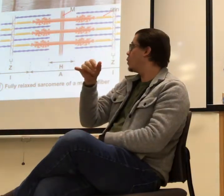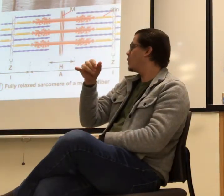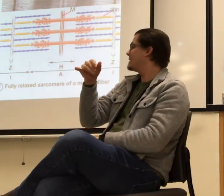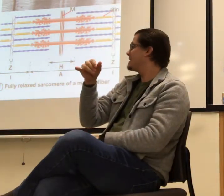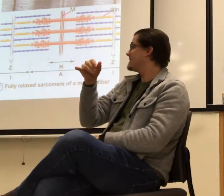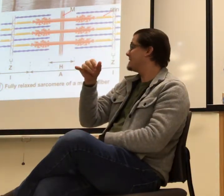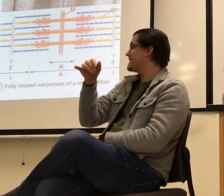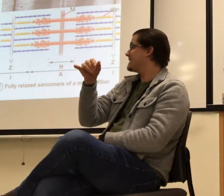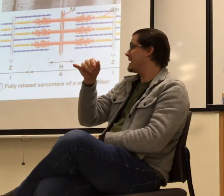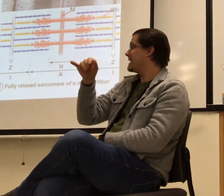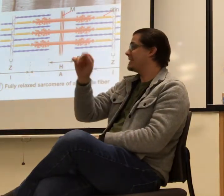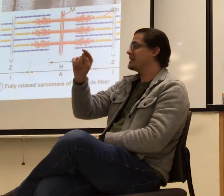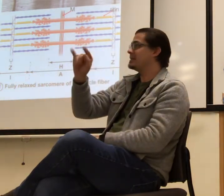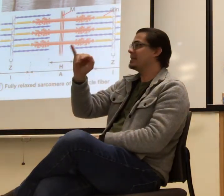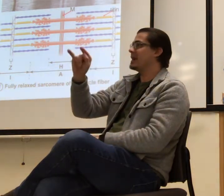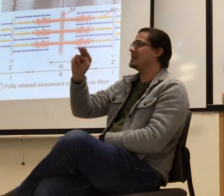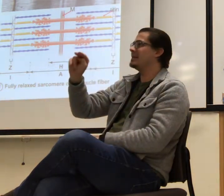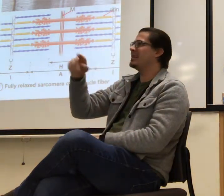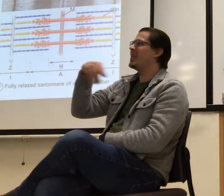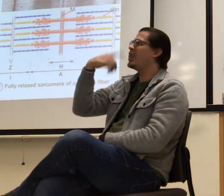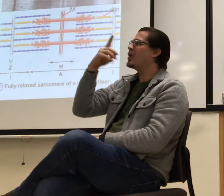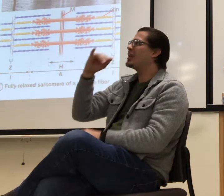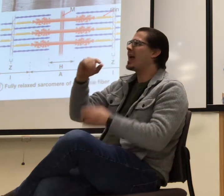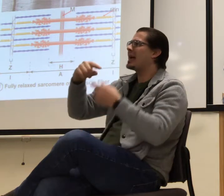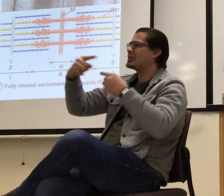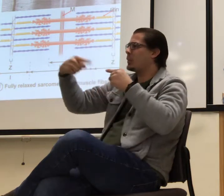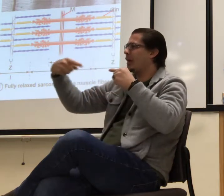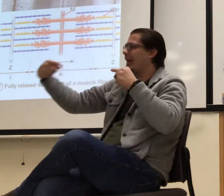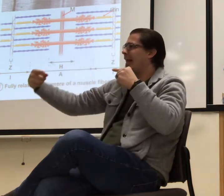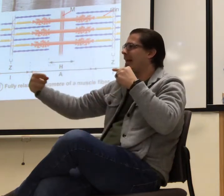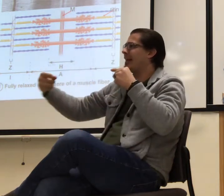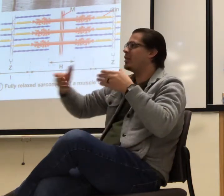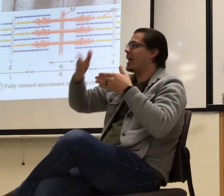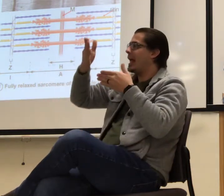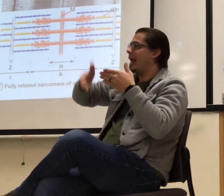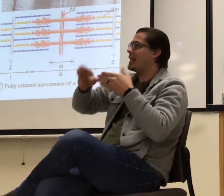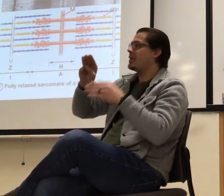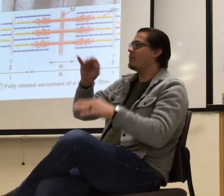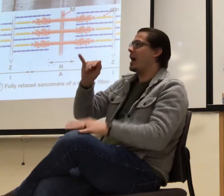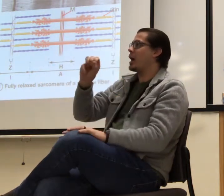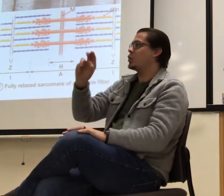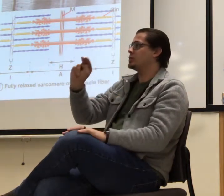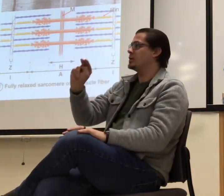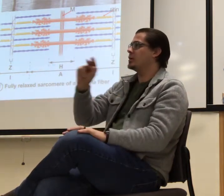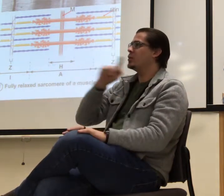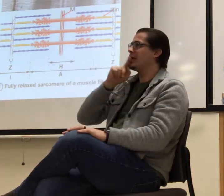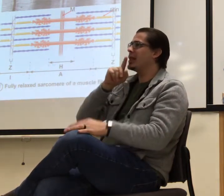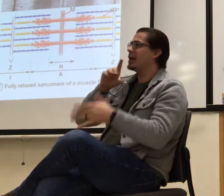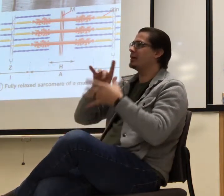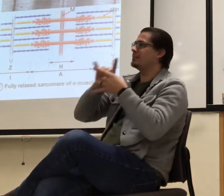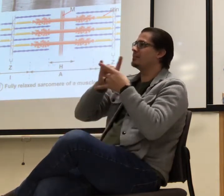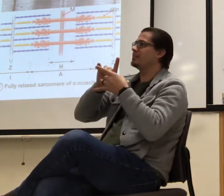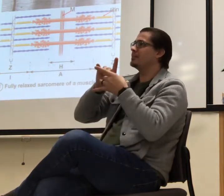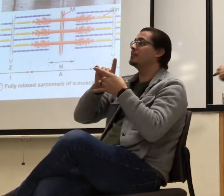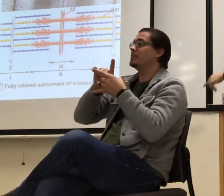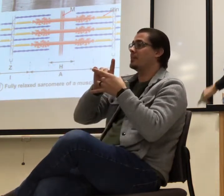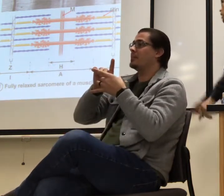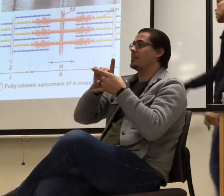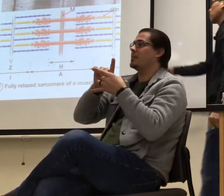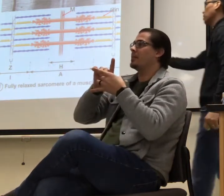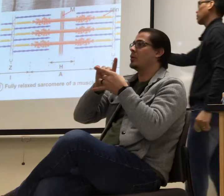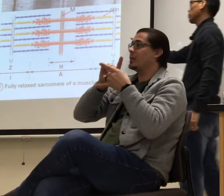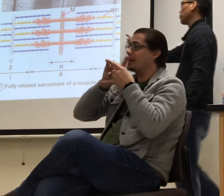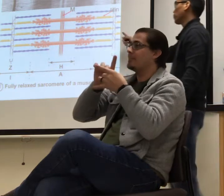Titin they're illustrated like springs. They're on the ends of the myosin filaments, and they kind of anchor them into place on the Z